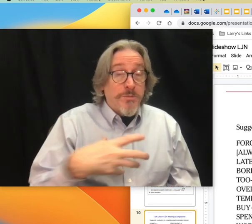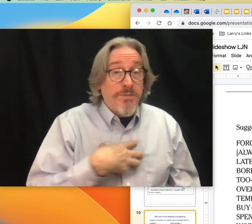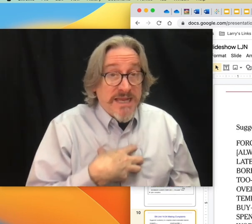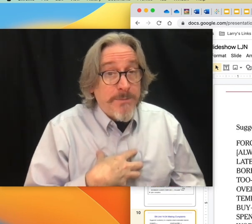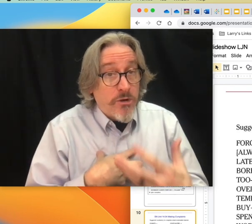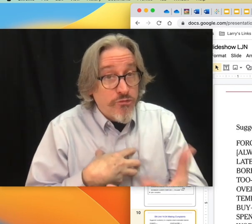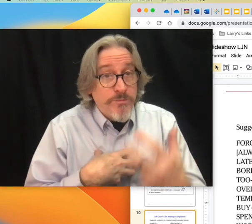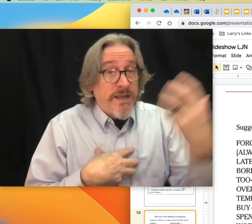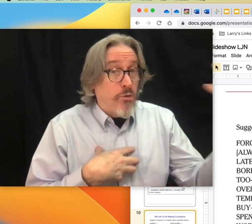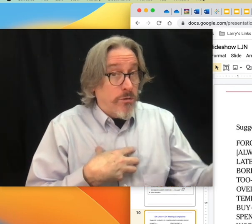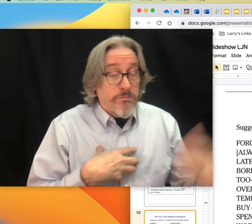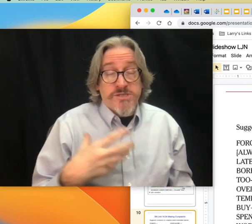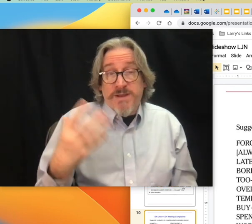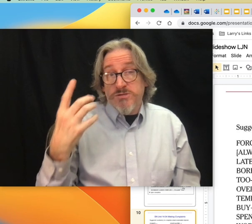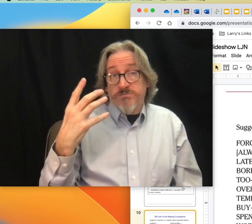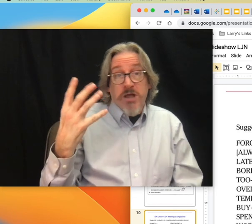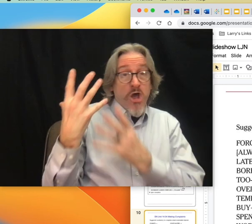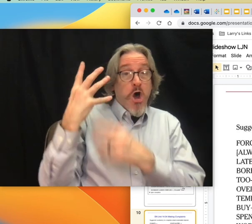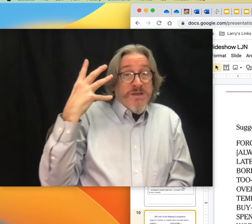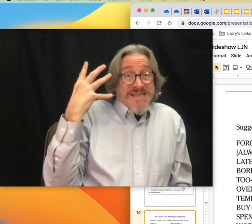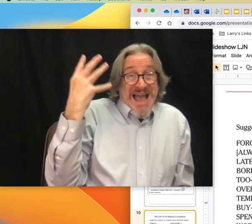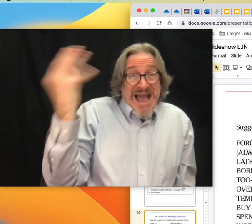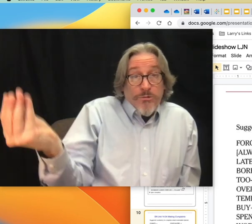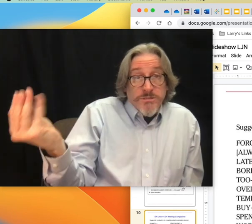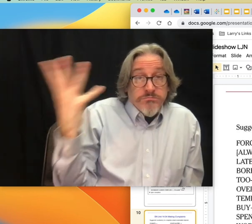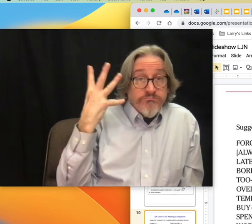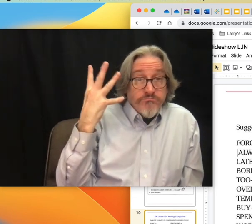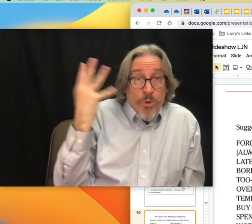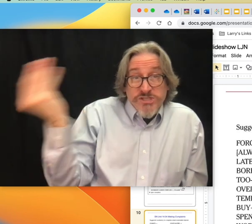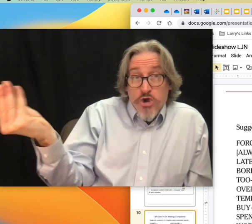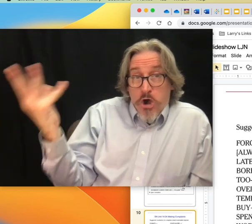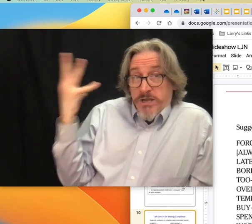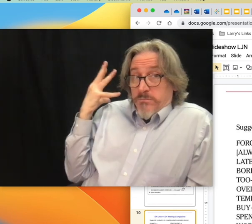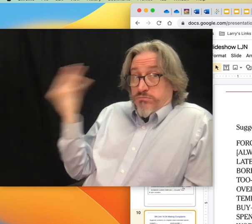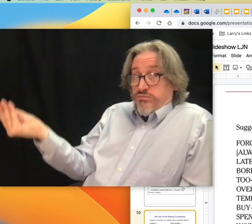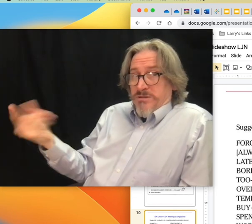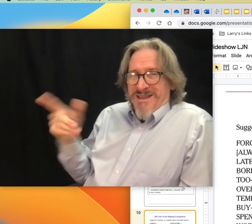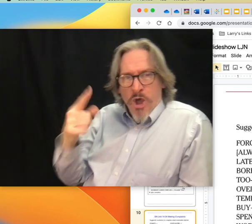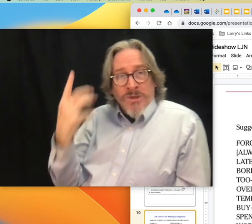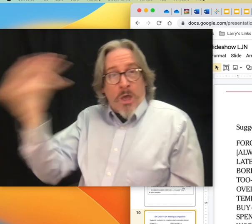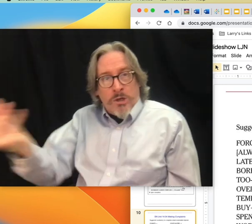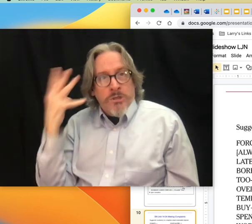if you're complaining about roommate or spouse, always out, always gone.